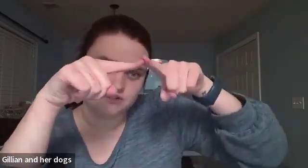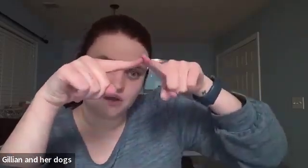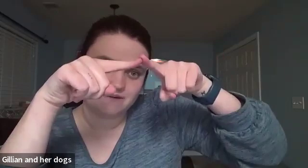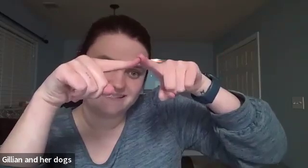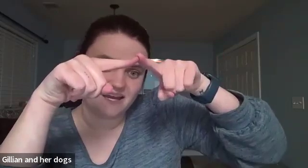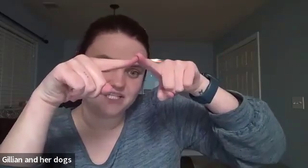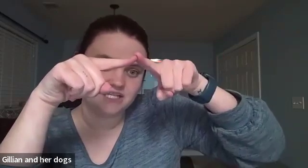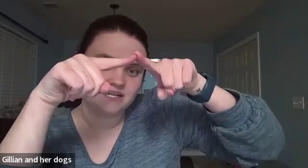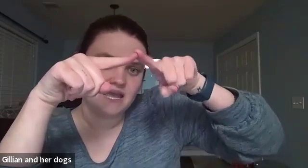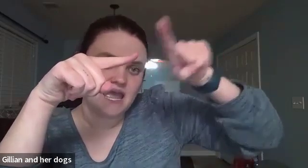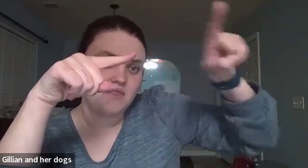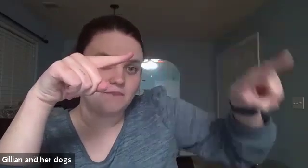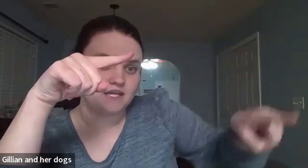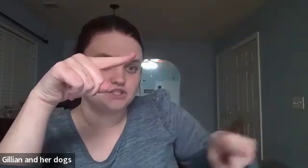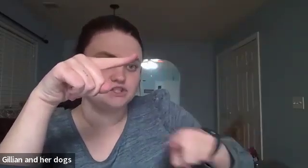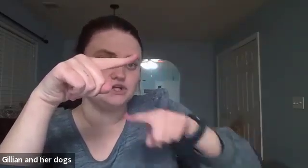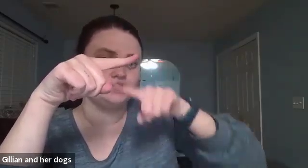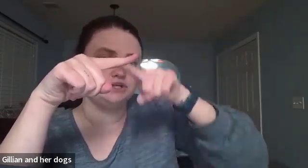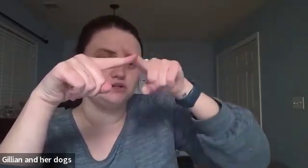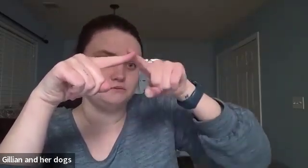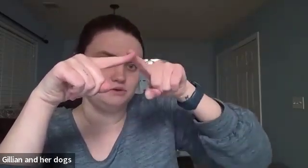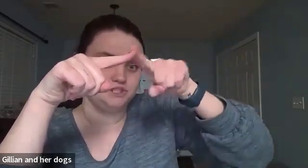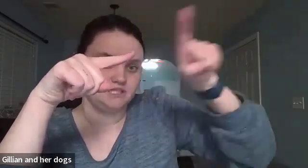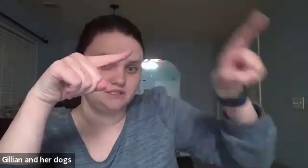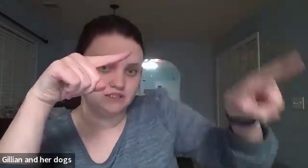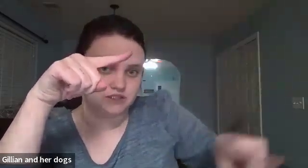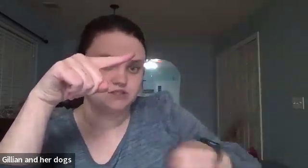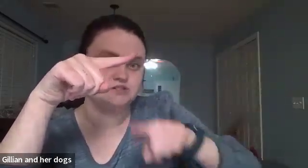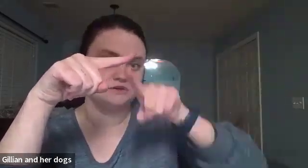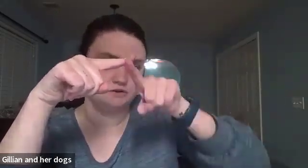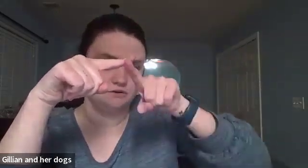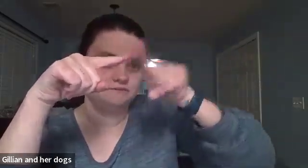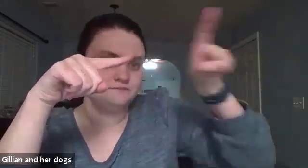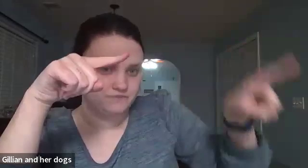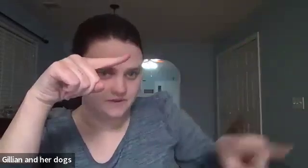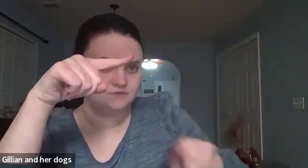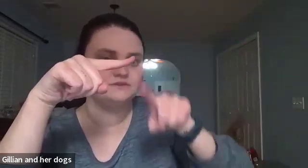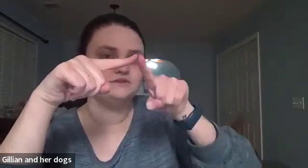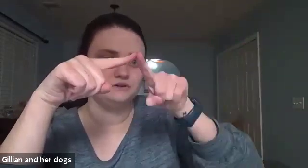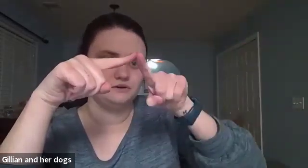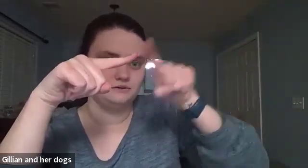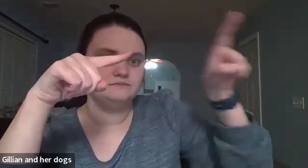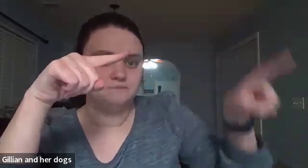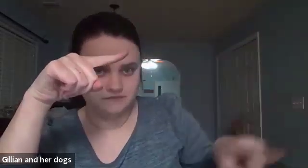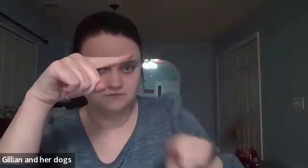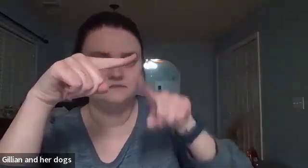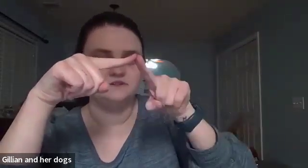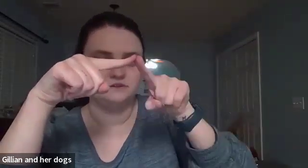your dominant touch it and then make a circular motion. Circle, circle,